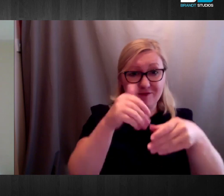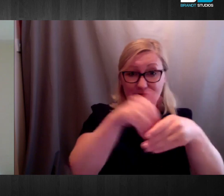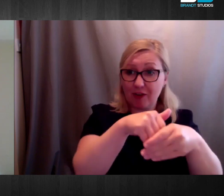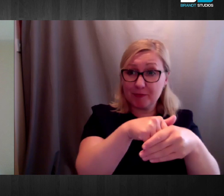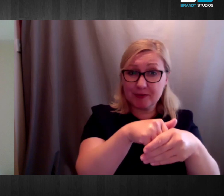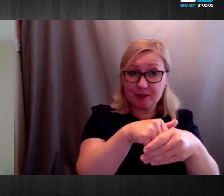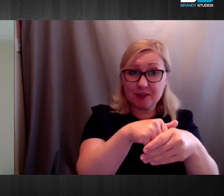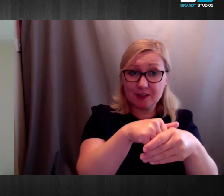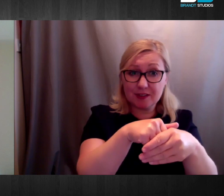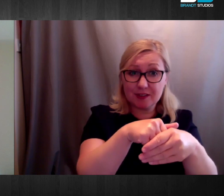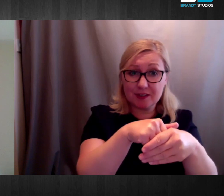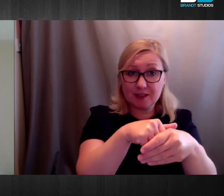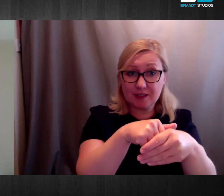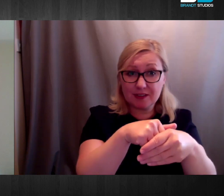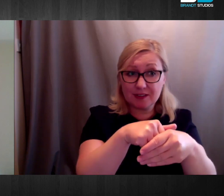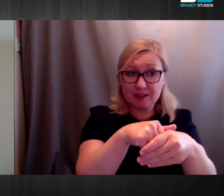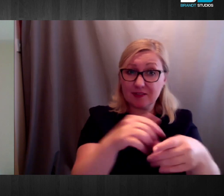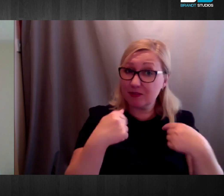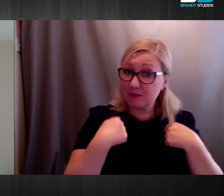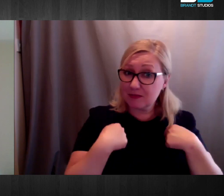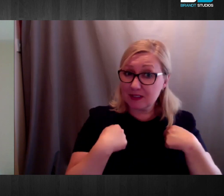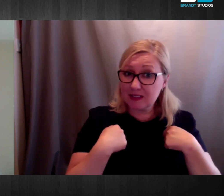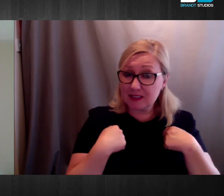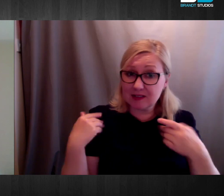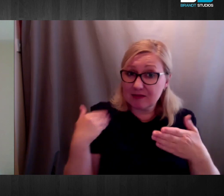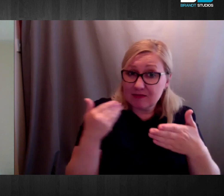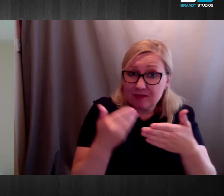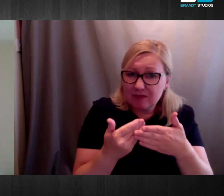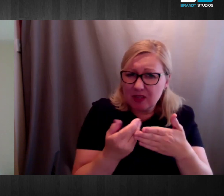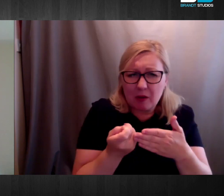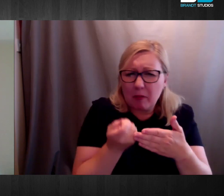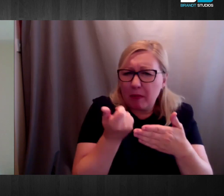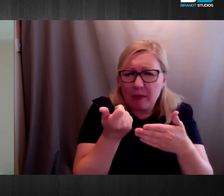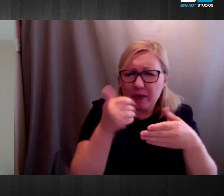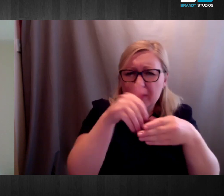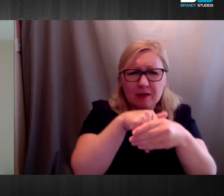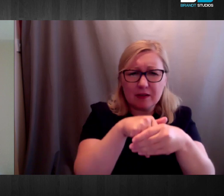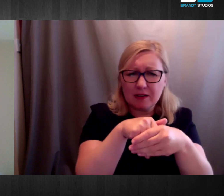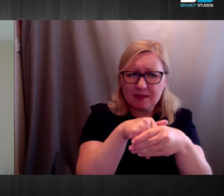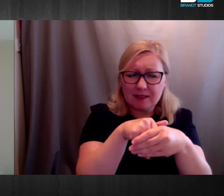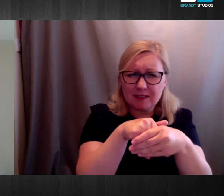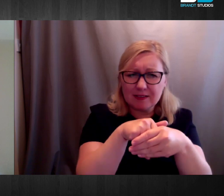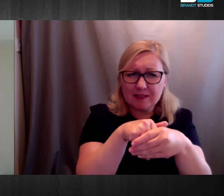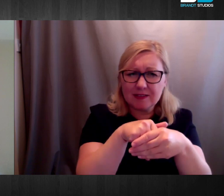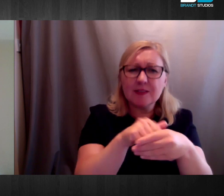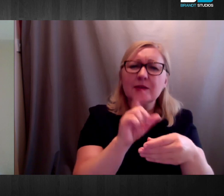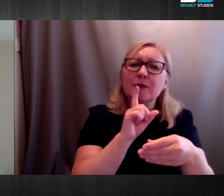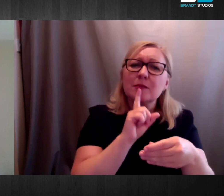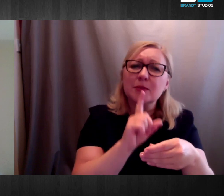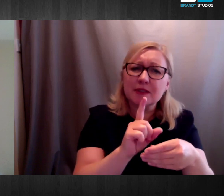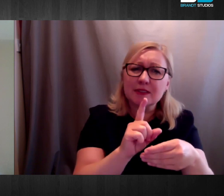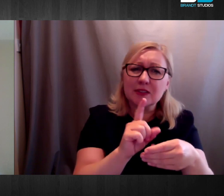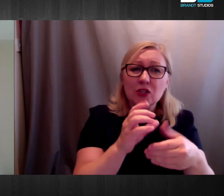a lot of involvement so far, but people like that I've been talking to have been kind of